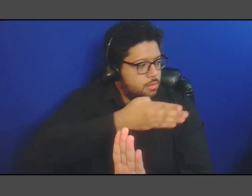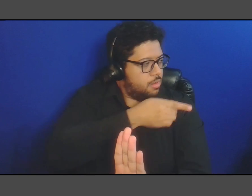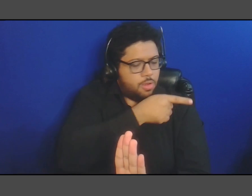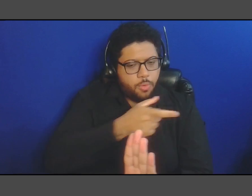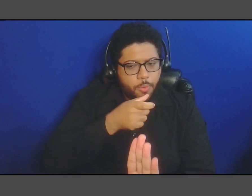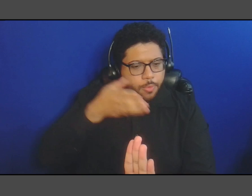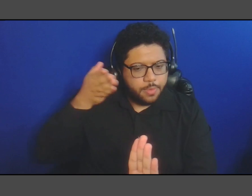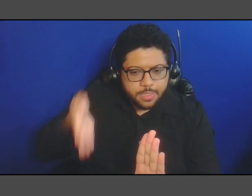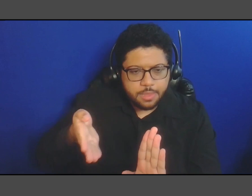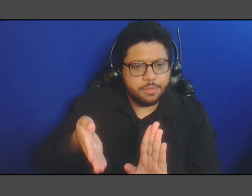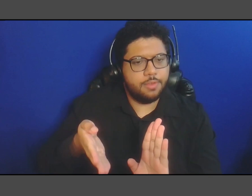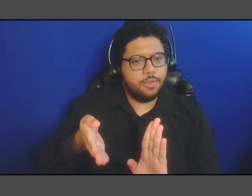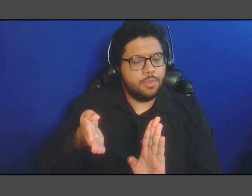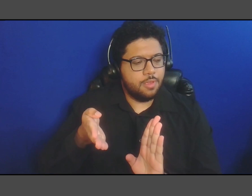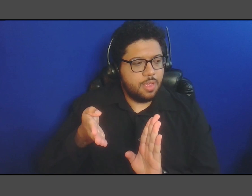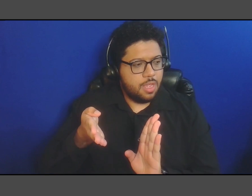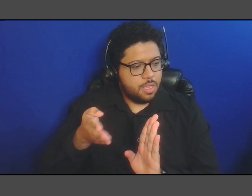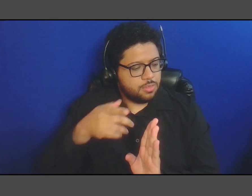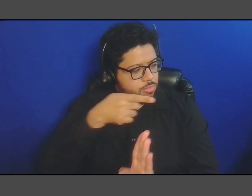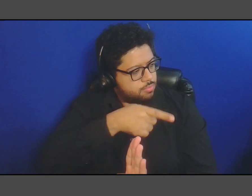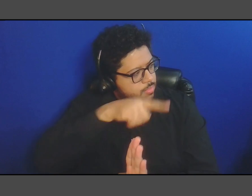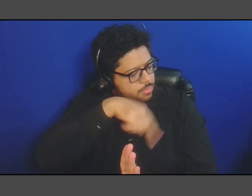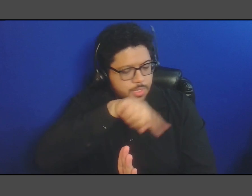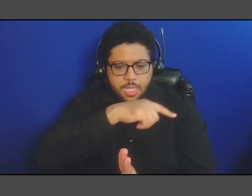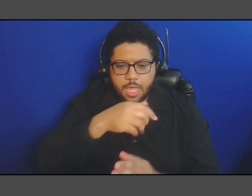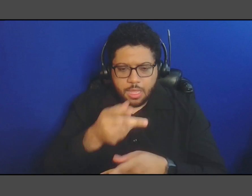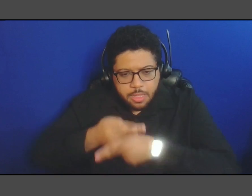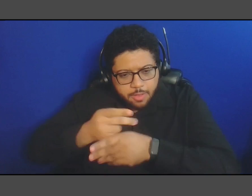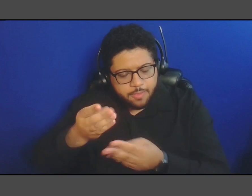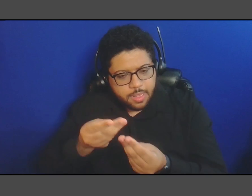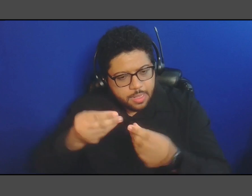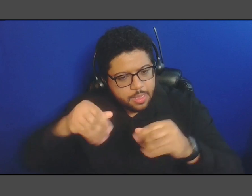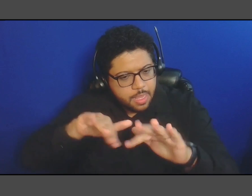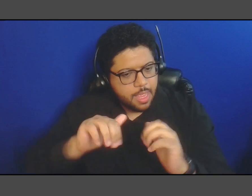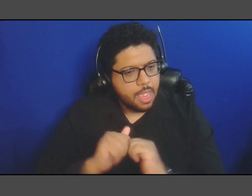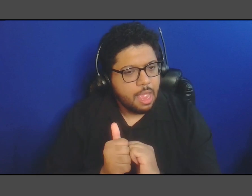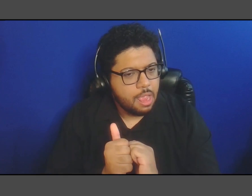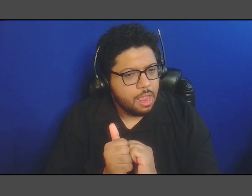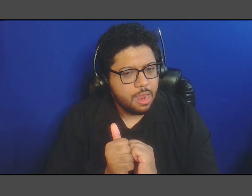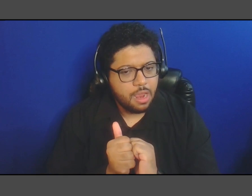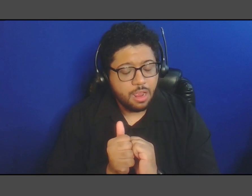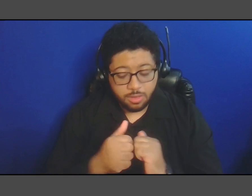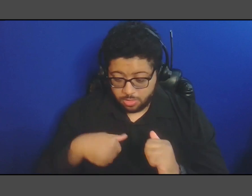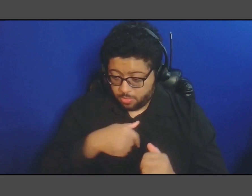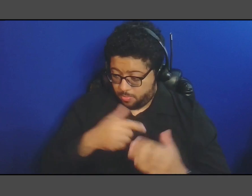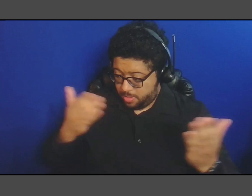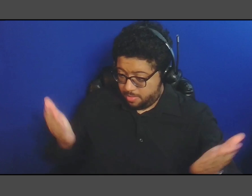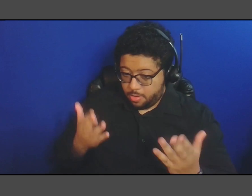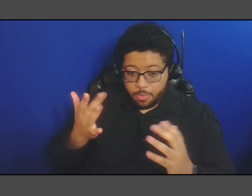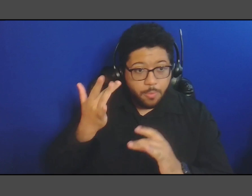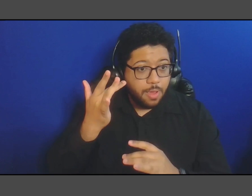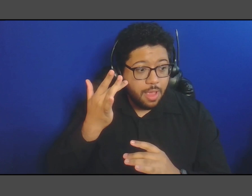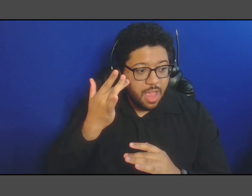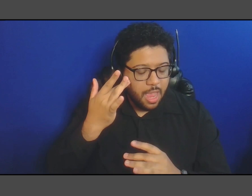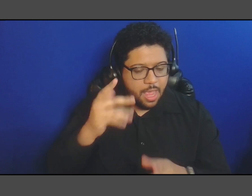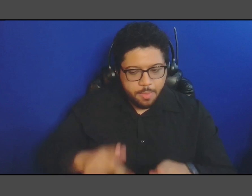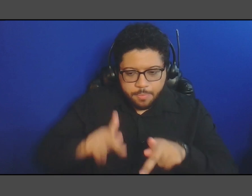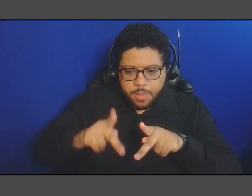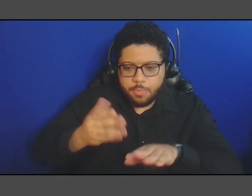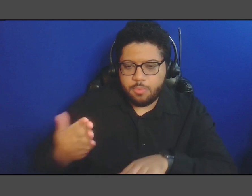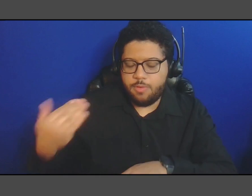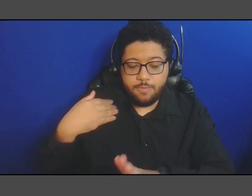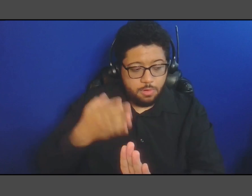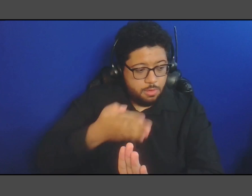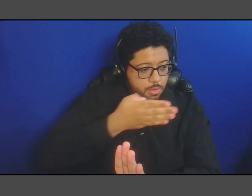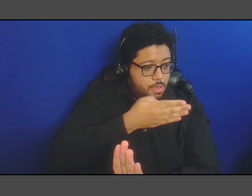steward these lands? And we're here because of our original stewards. So those are the things that we are hoping to